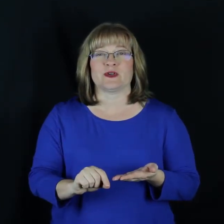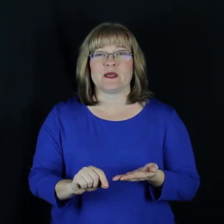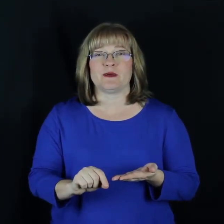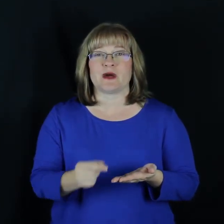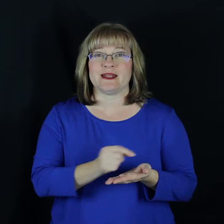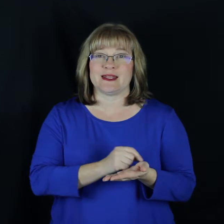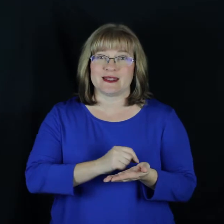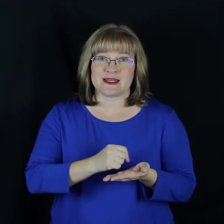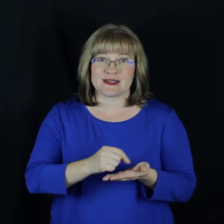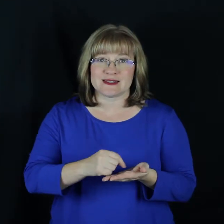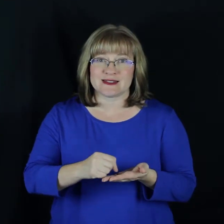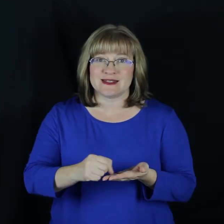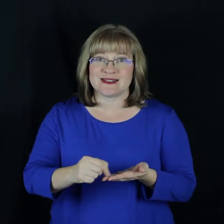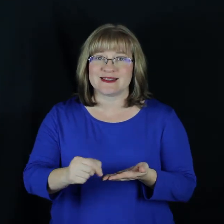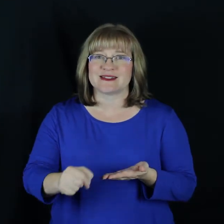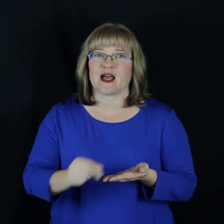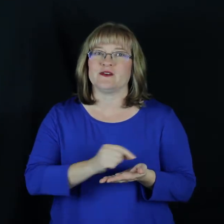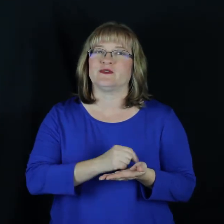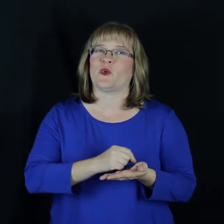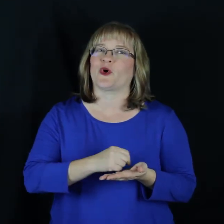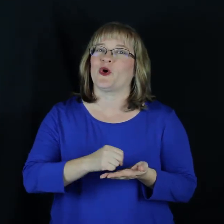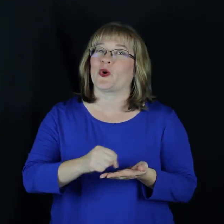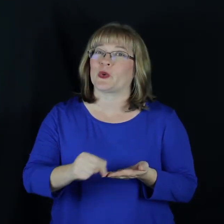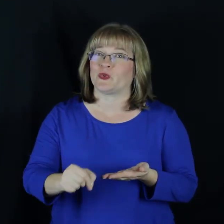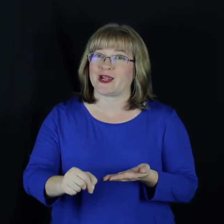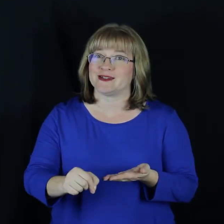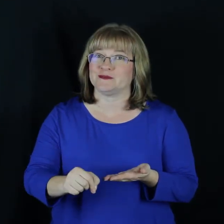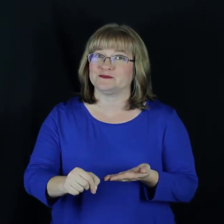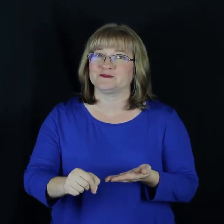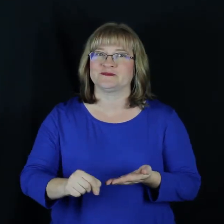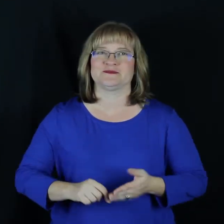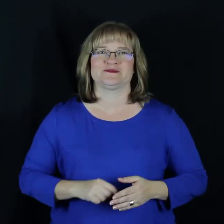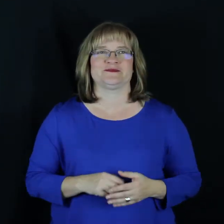keep in mind that this is the sign for write.